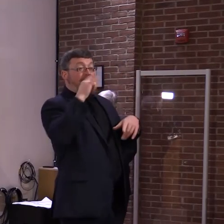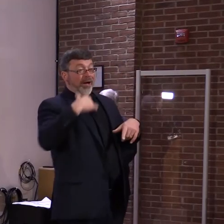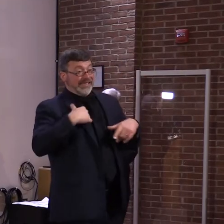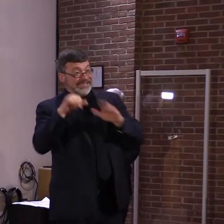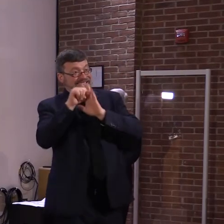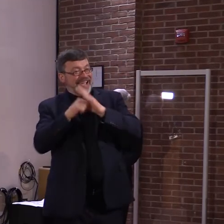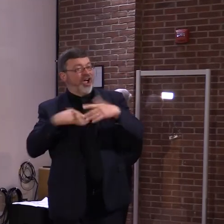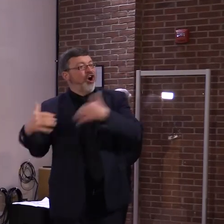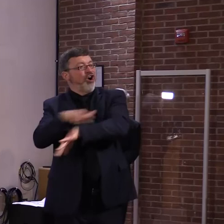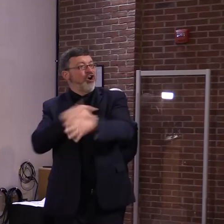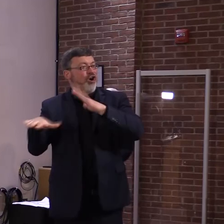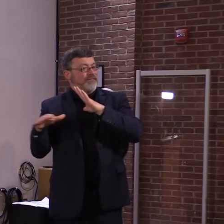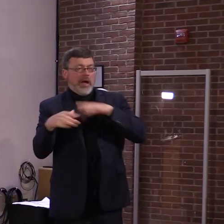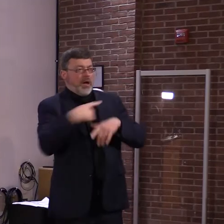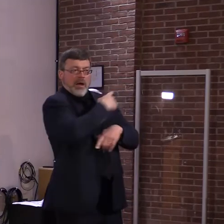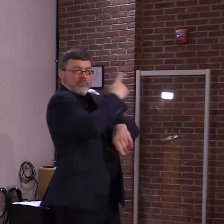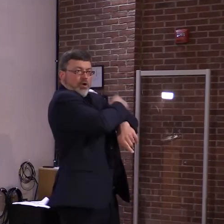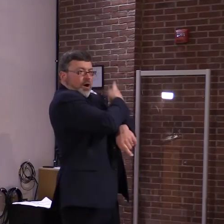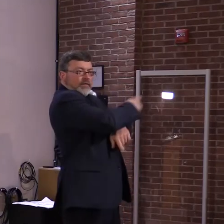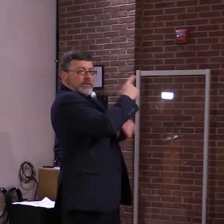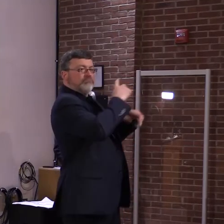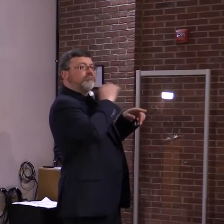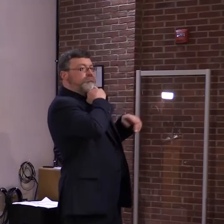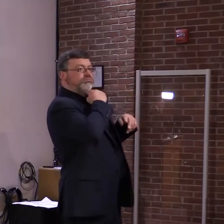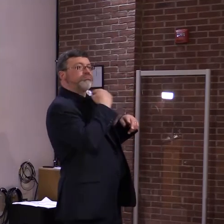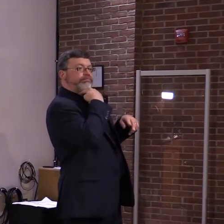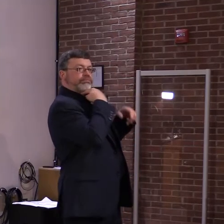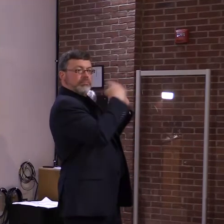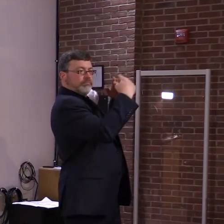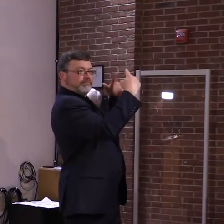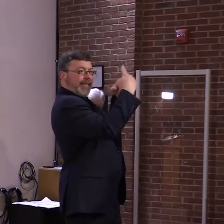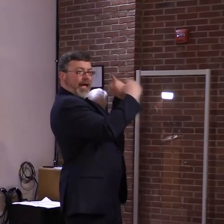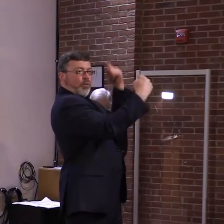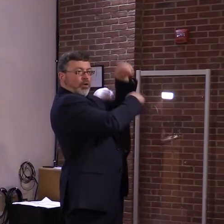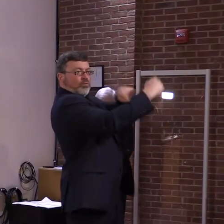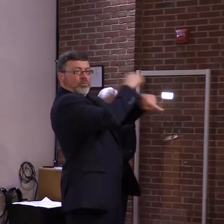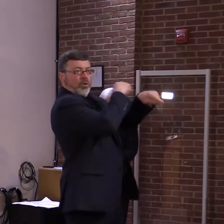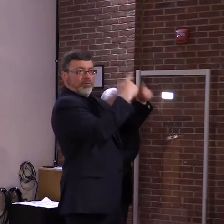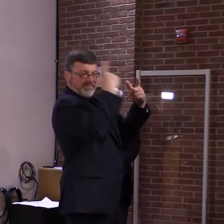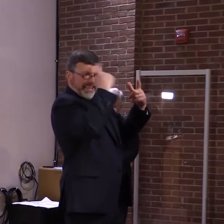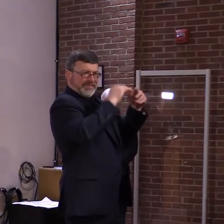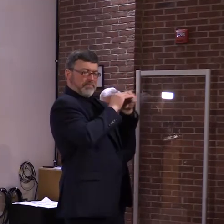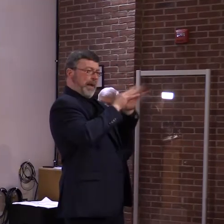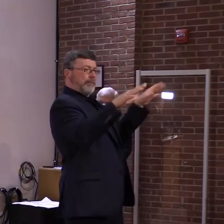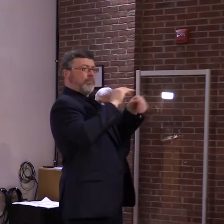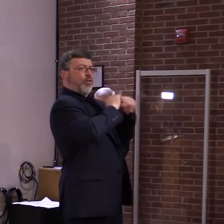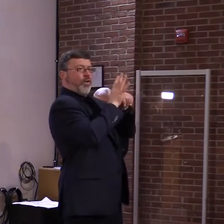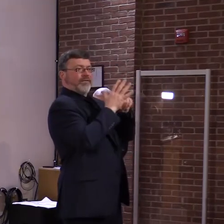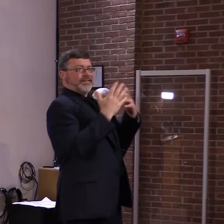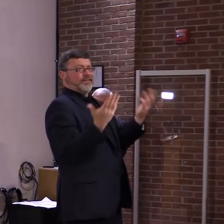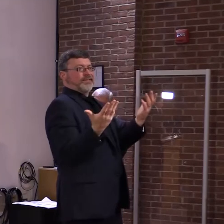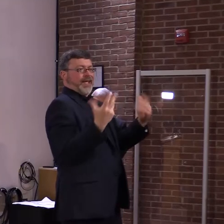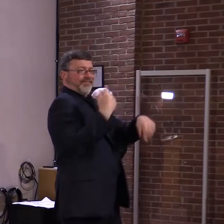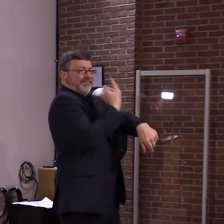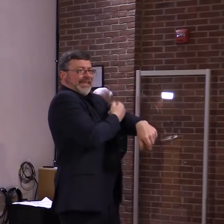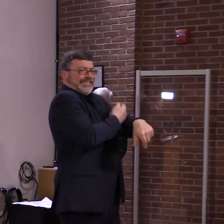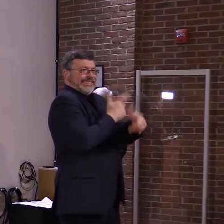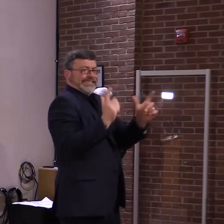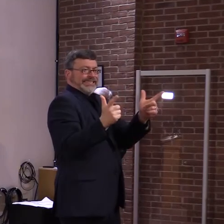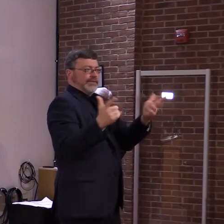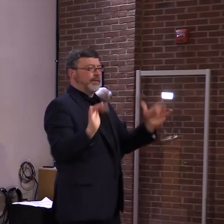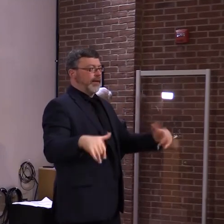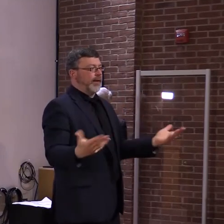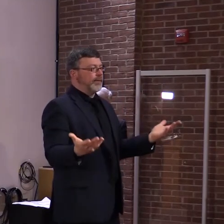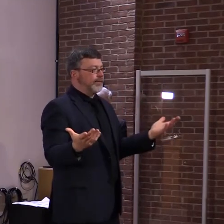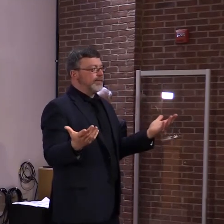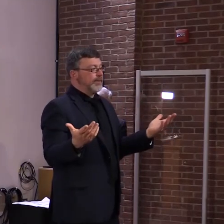are going to be on both sides of the border. But I have not heard anything recently or in the last 2 to 3 weeks.